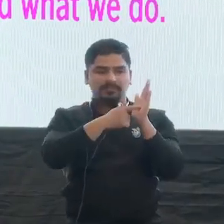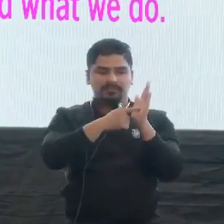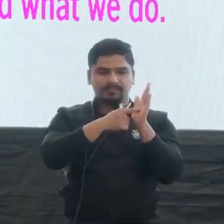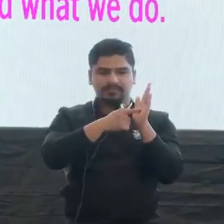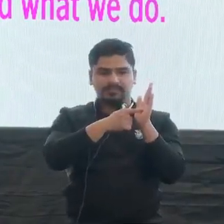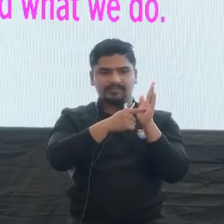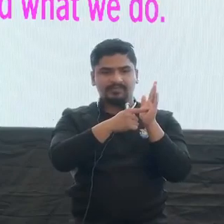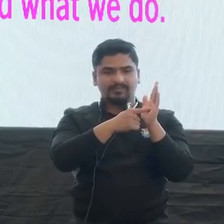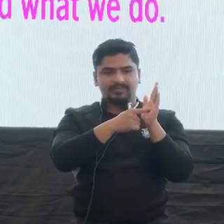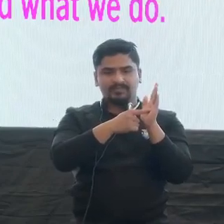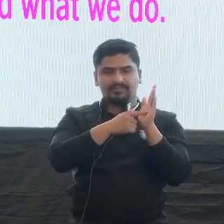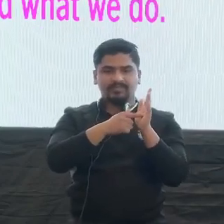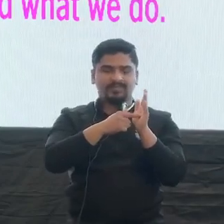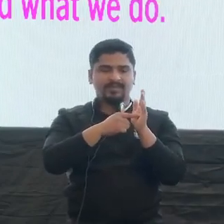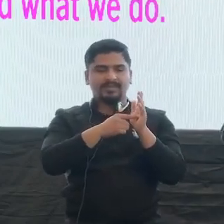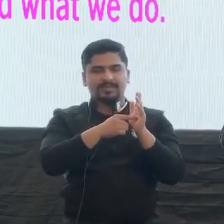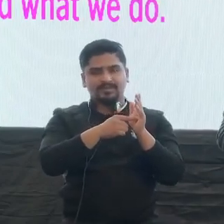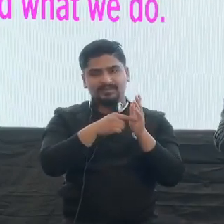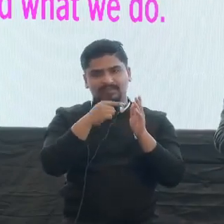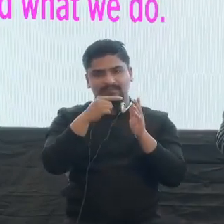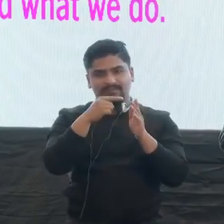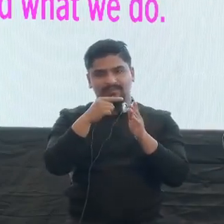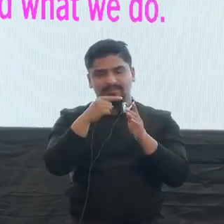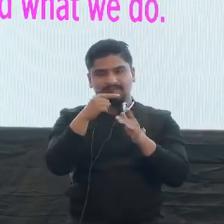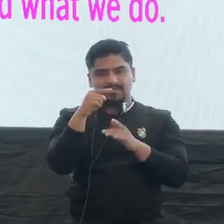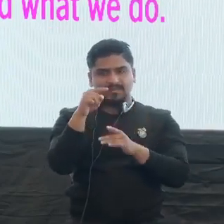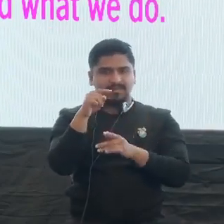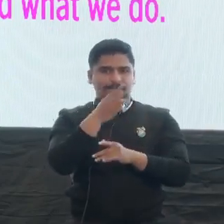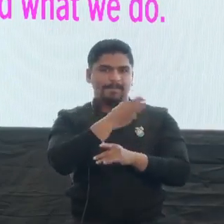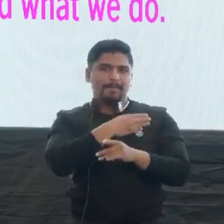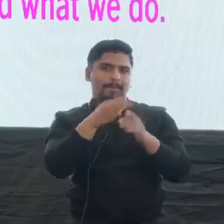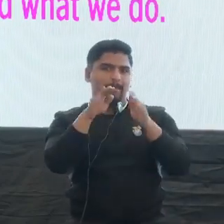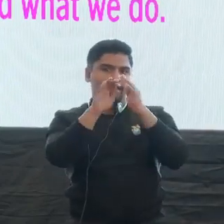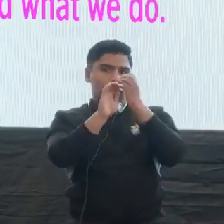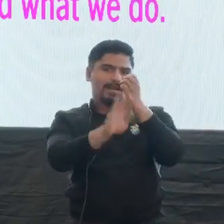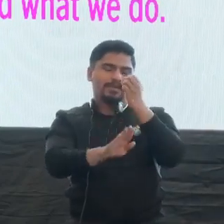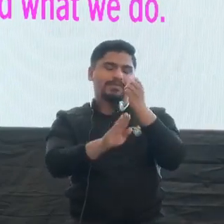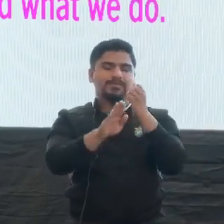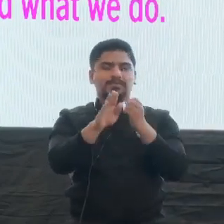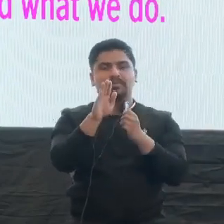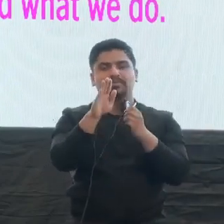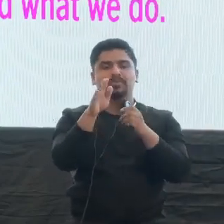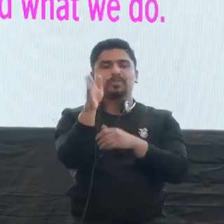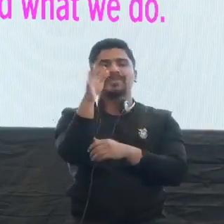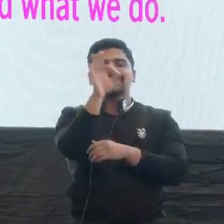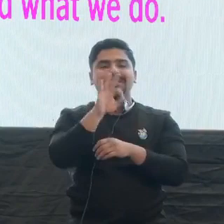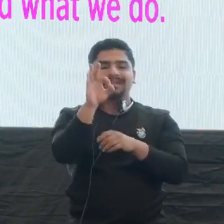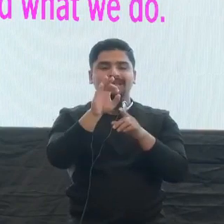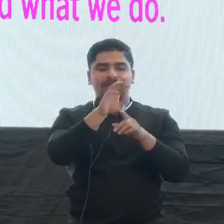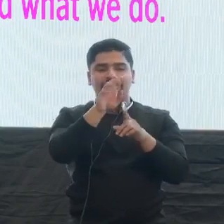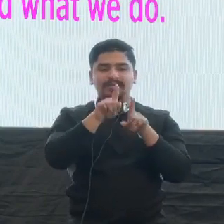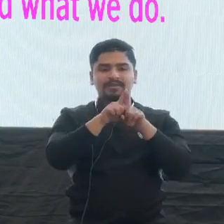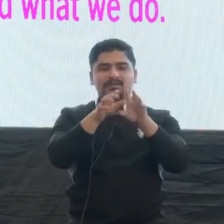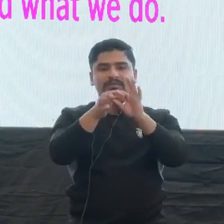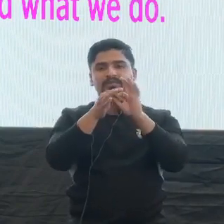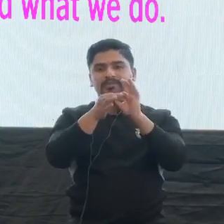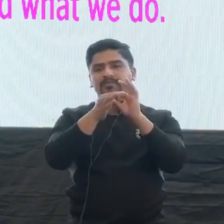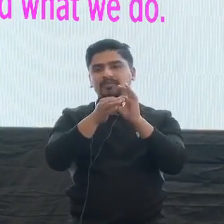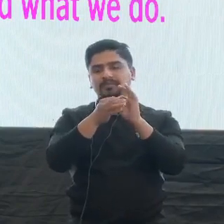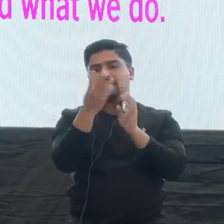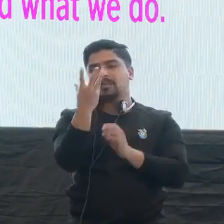coordination between the MHRD, Ministry of Human Resource Development, and Ministry of Social Justice and Empowerment. India is